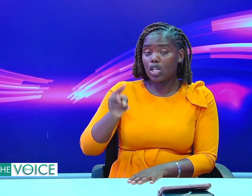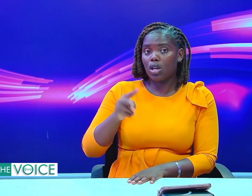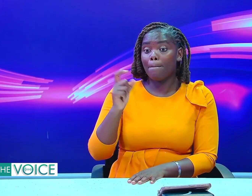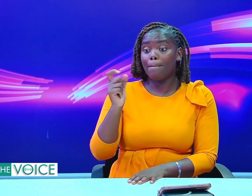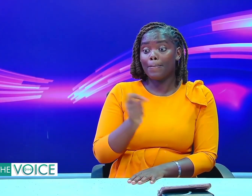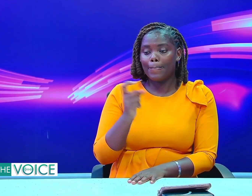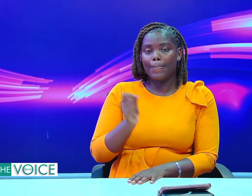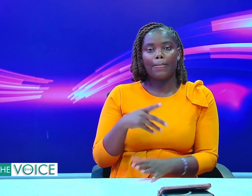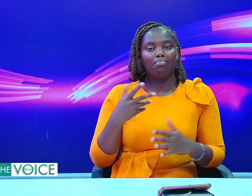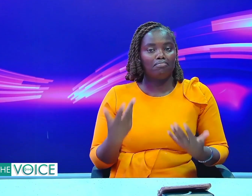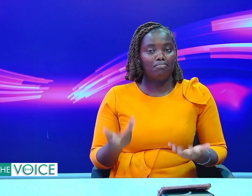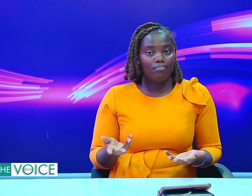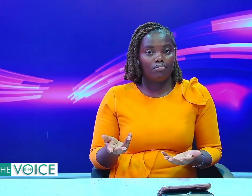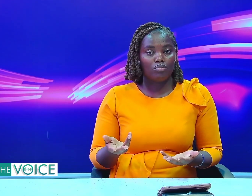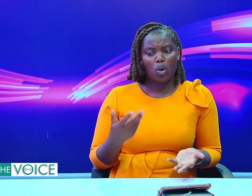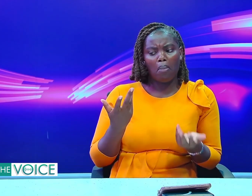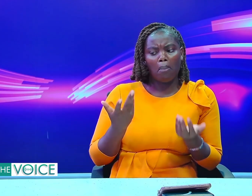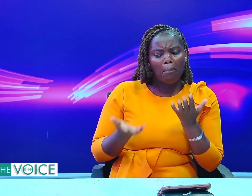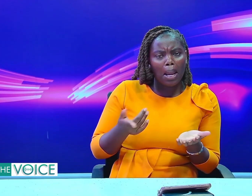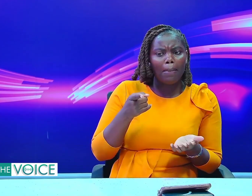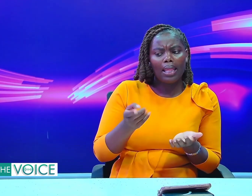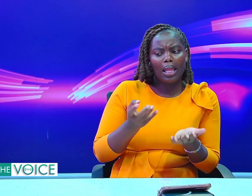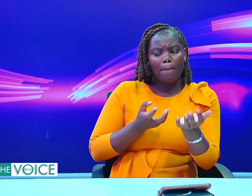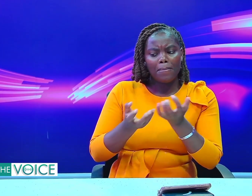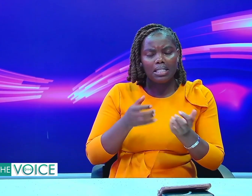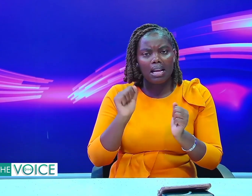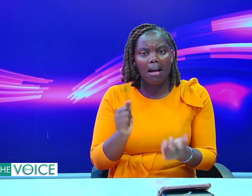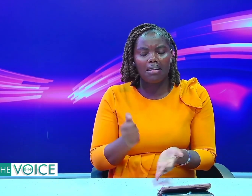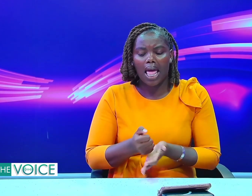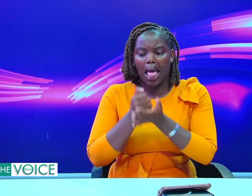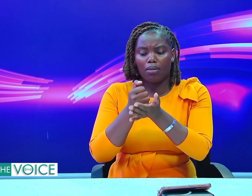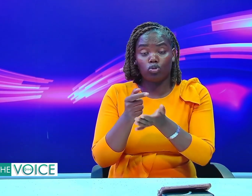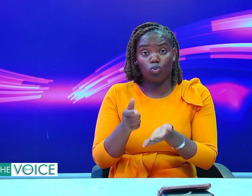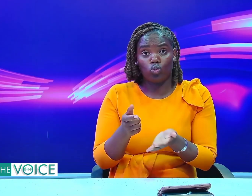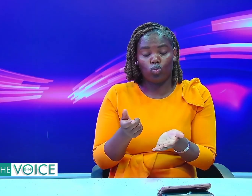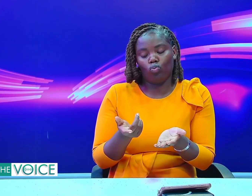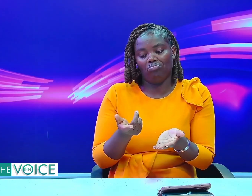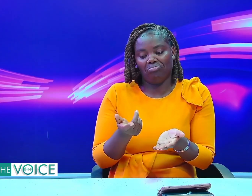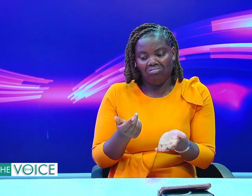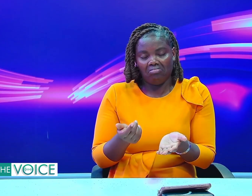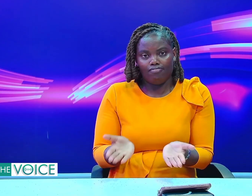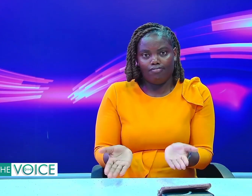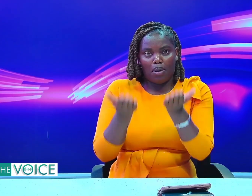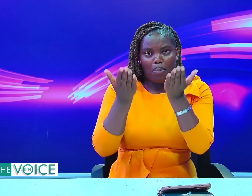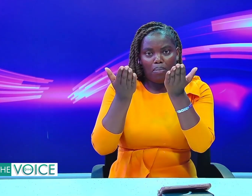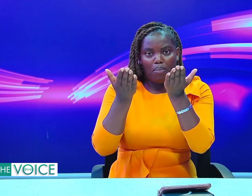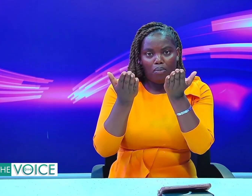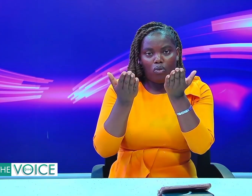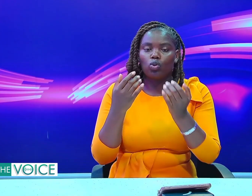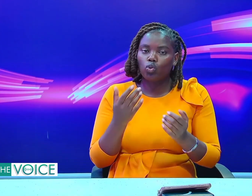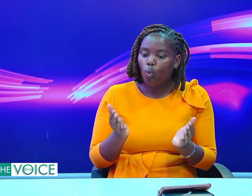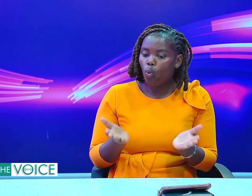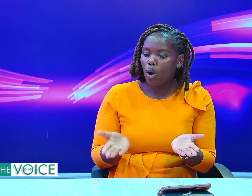because they normally offer 2,000 shillings for helping you, and maybe you have a business that they're